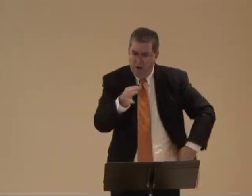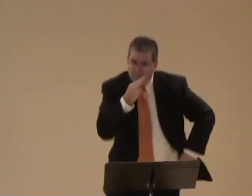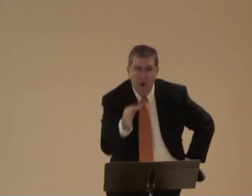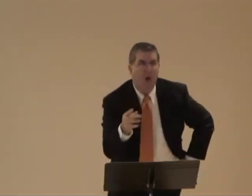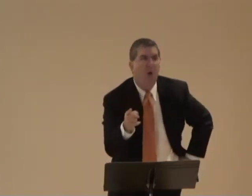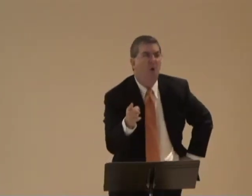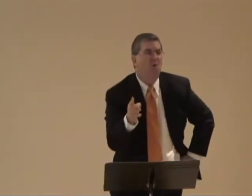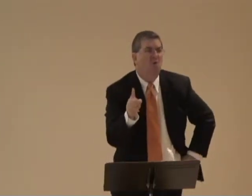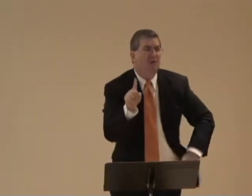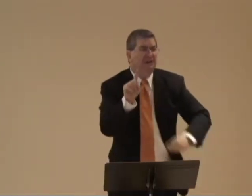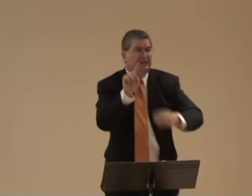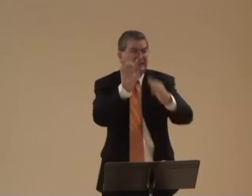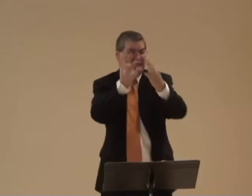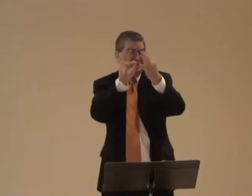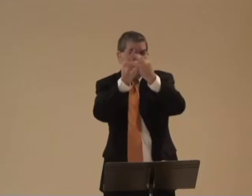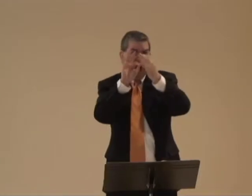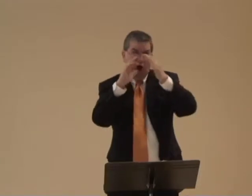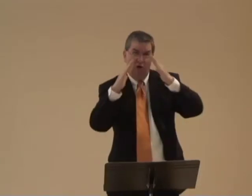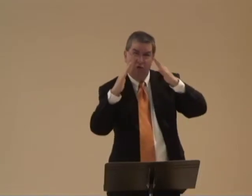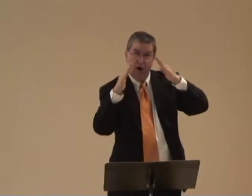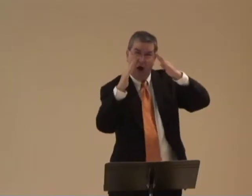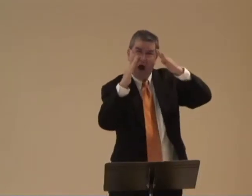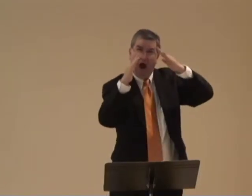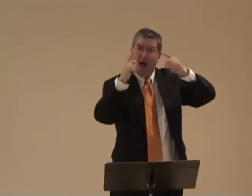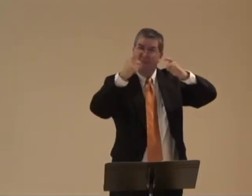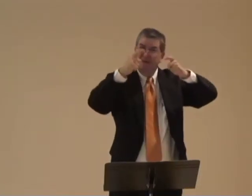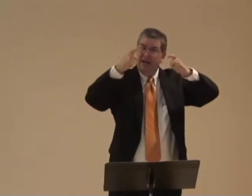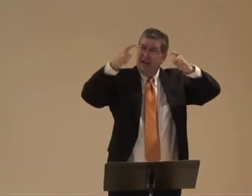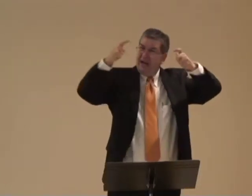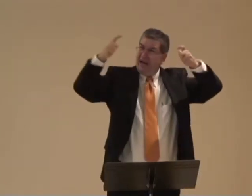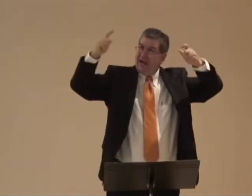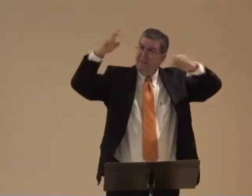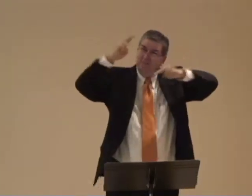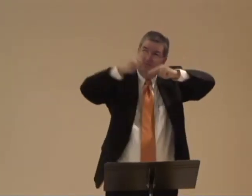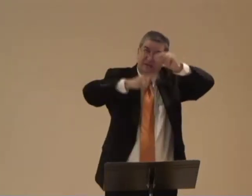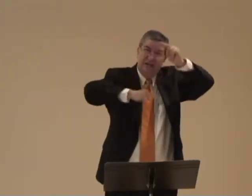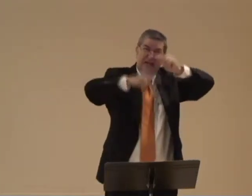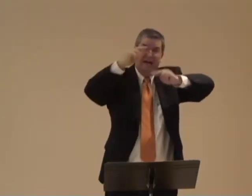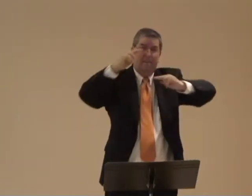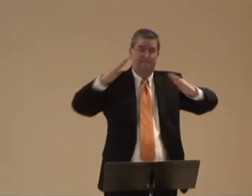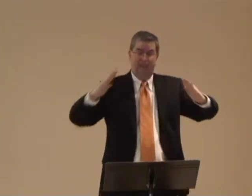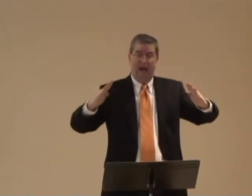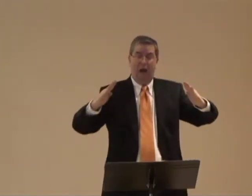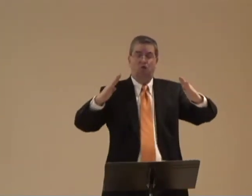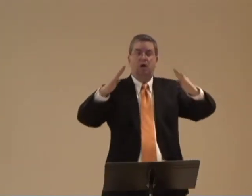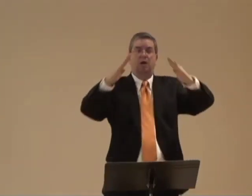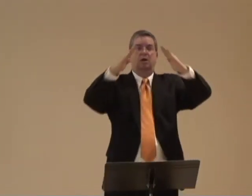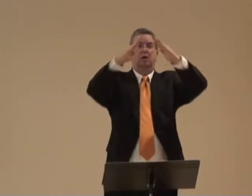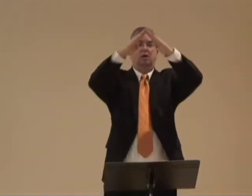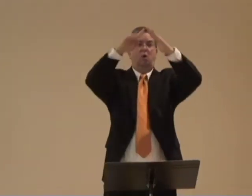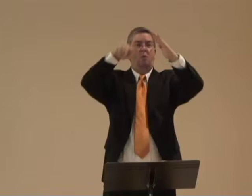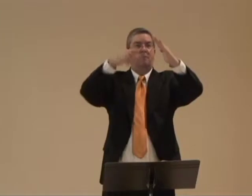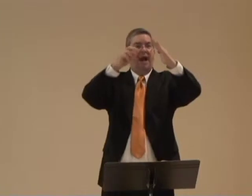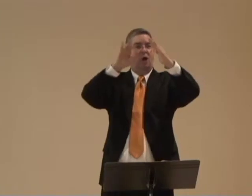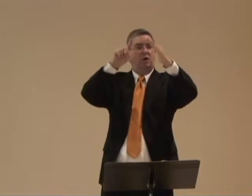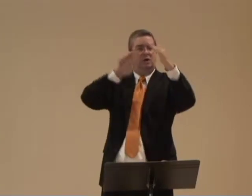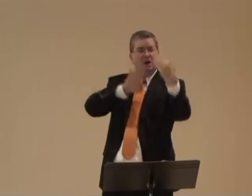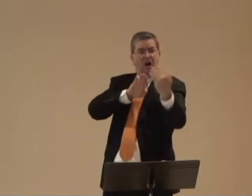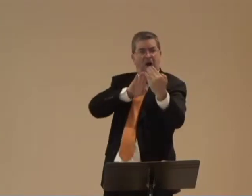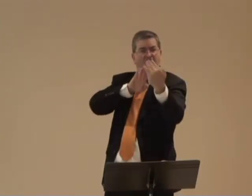And they couldn't understand how in the world the Egyptian people had the knowledge to have these built so perfectly at